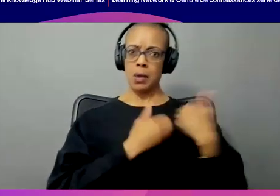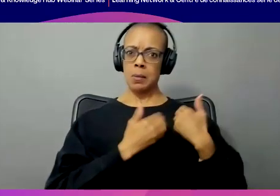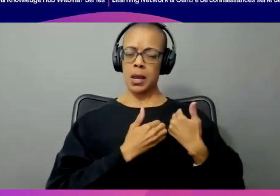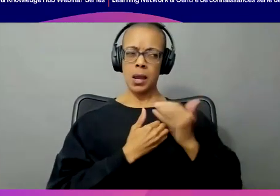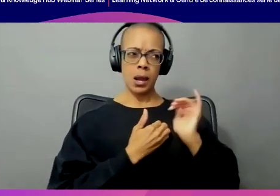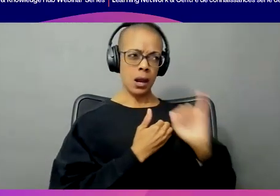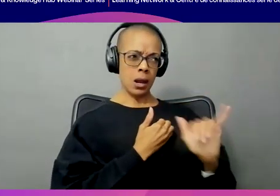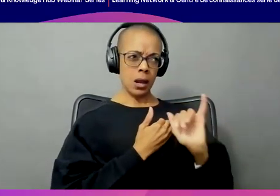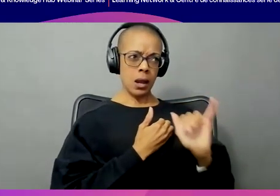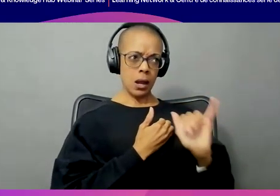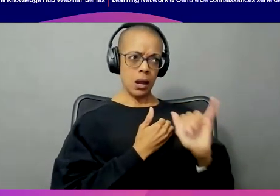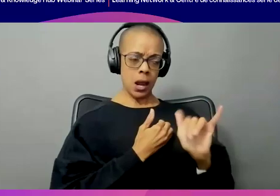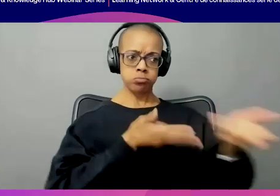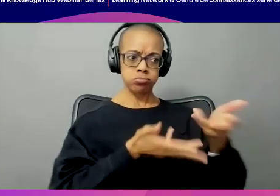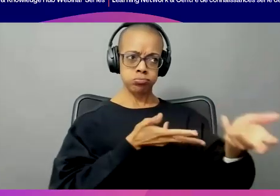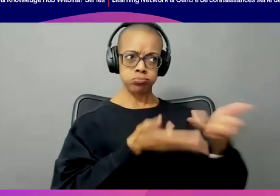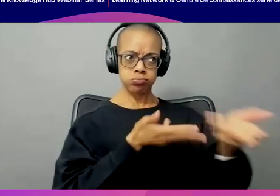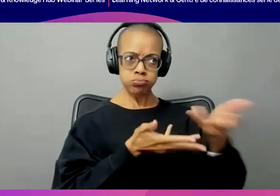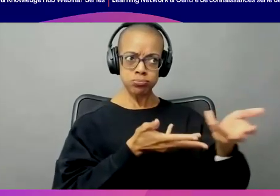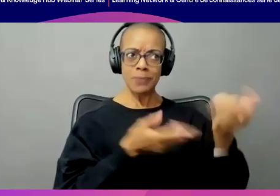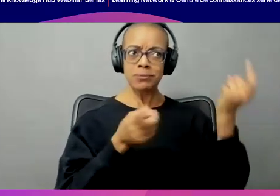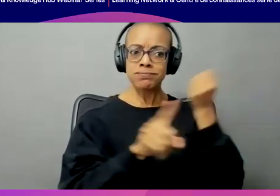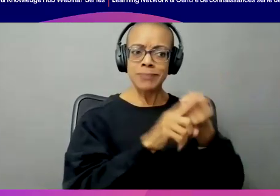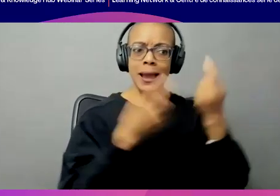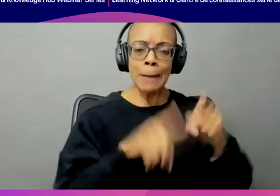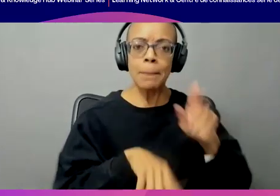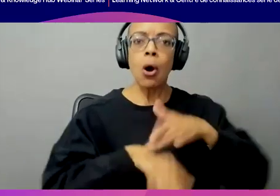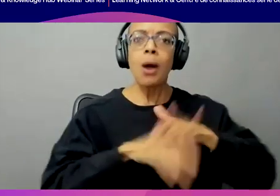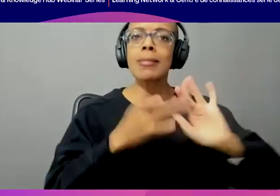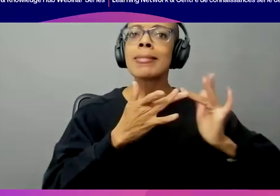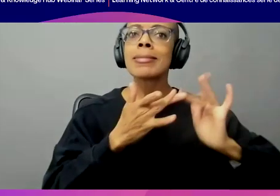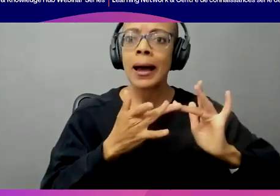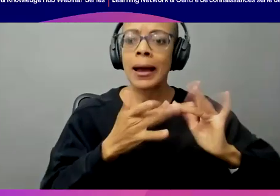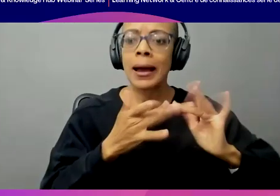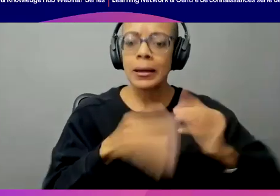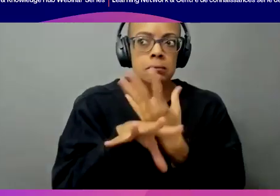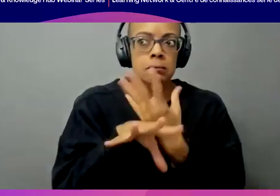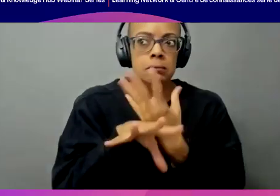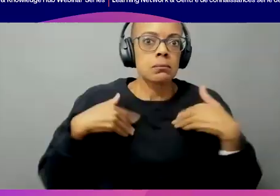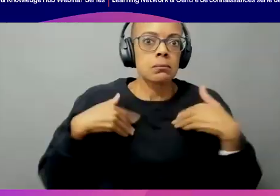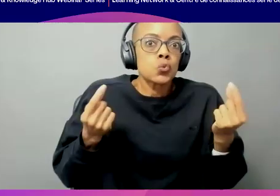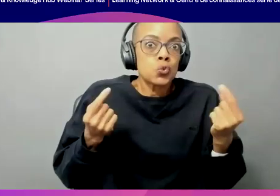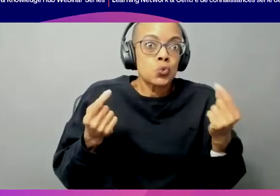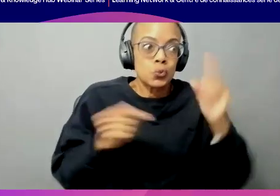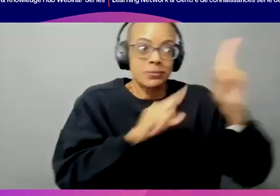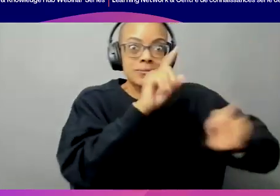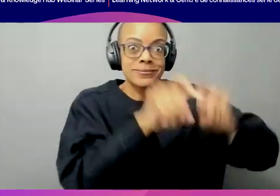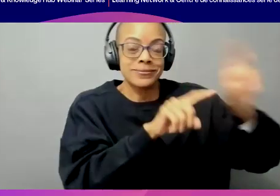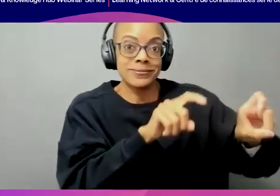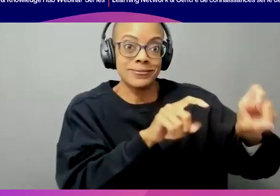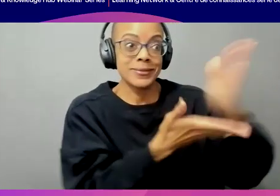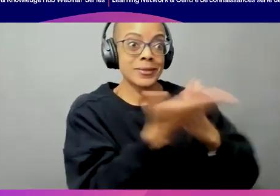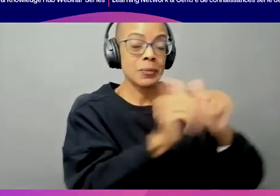via the facilitator in a virtual space. And I can only say this is in some cases new territory for some of